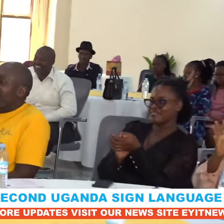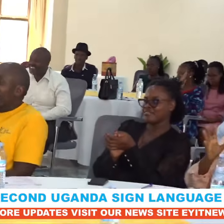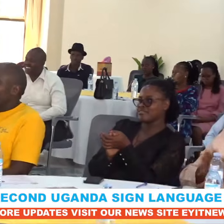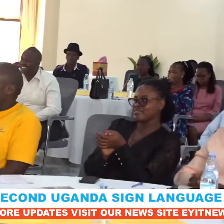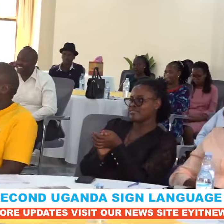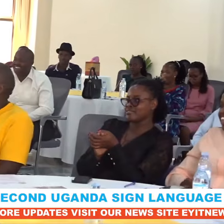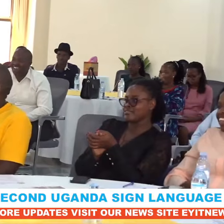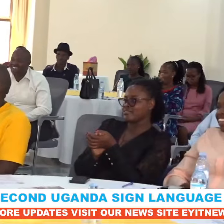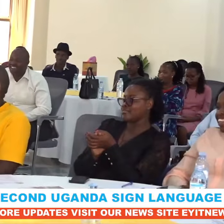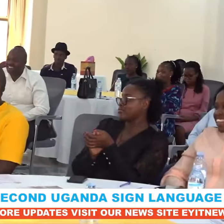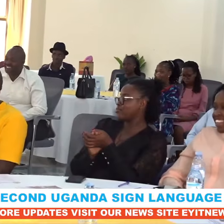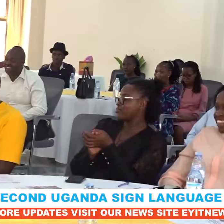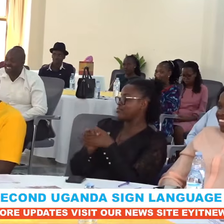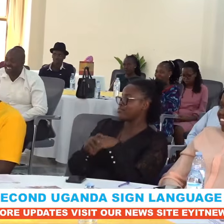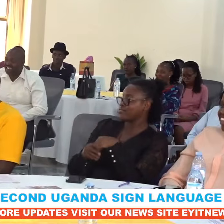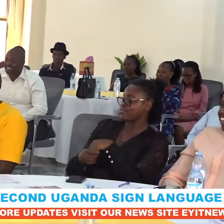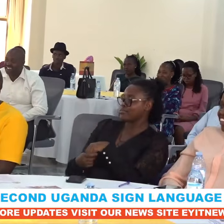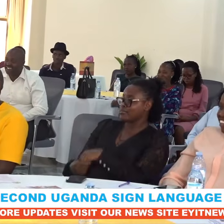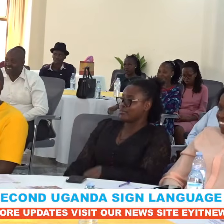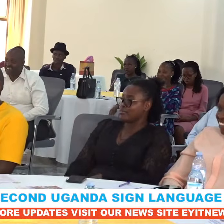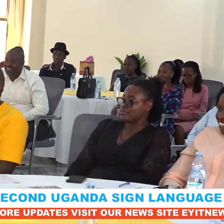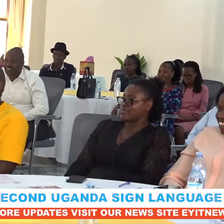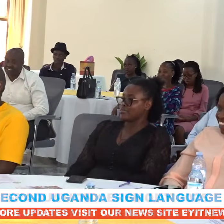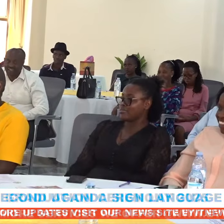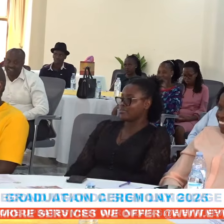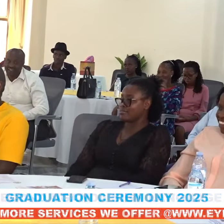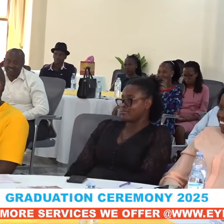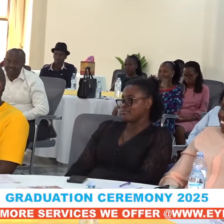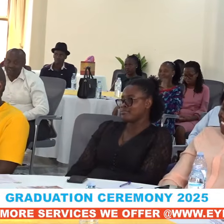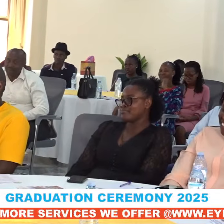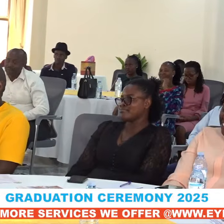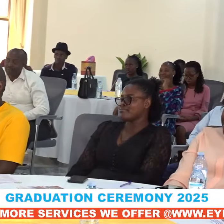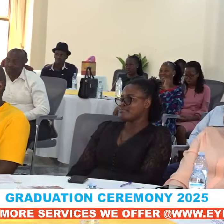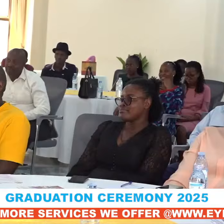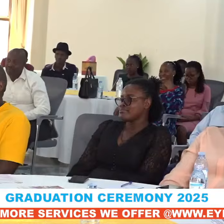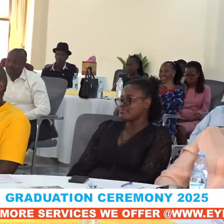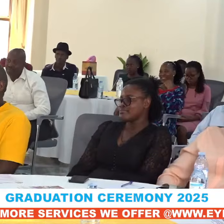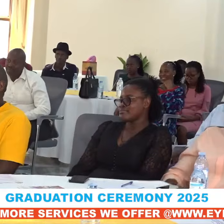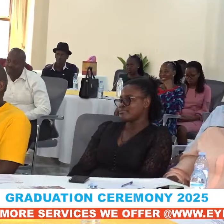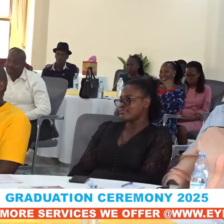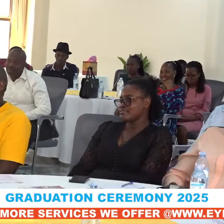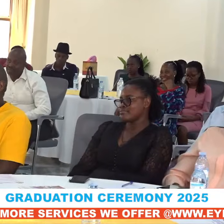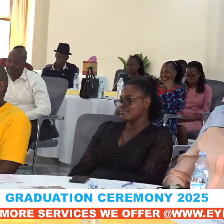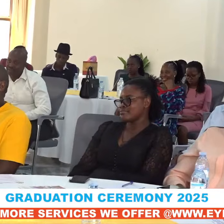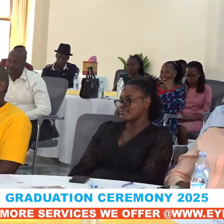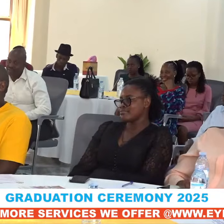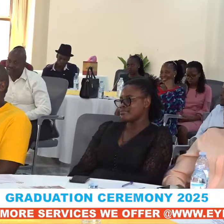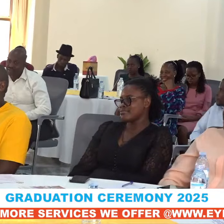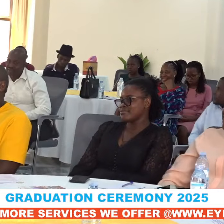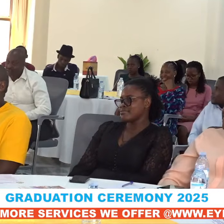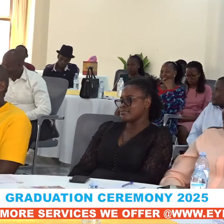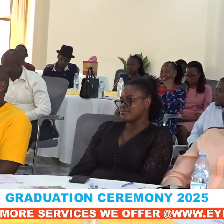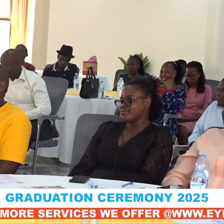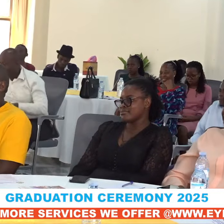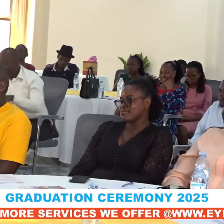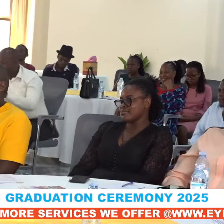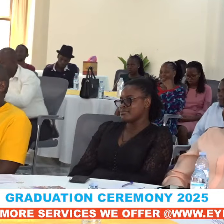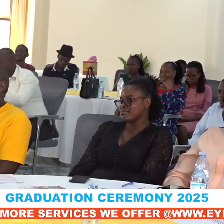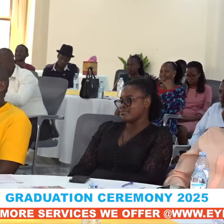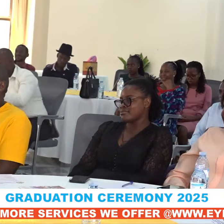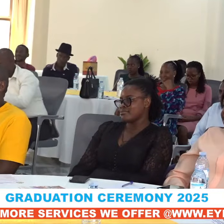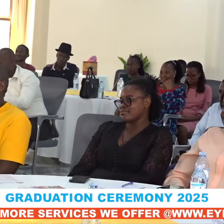Yes, the DVC and I were being coached by Sheila on how to greet, and it's